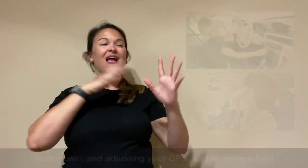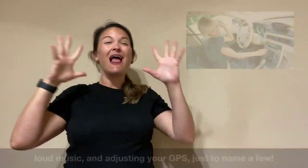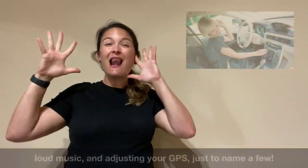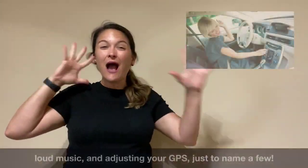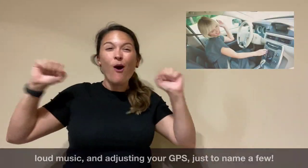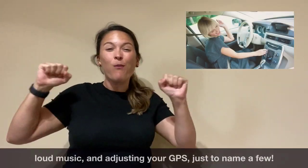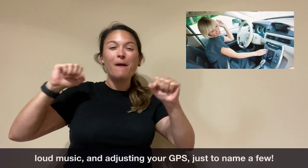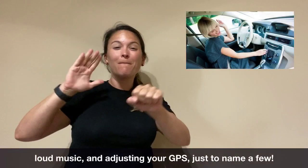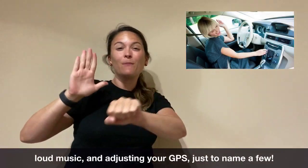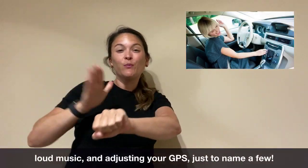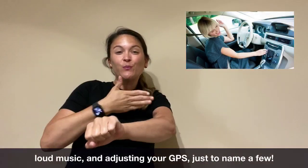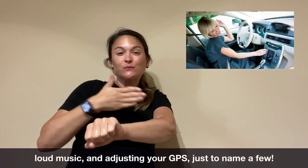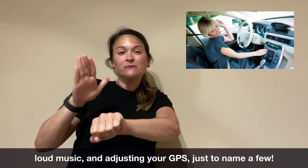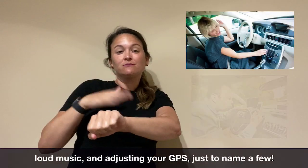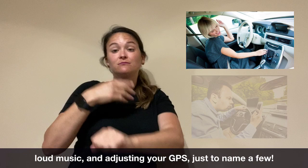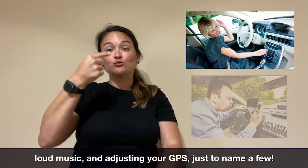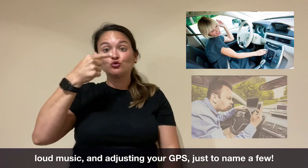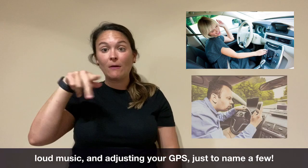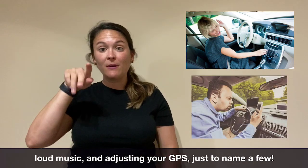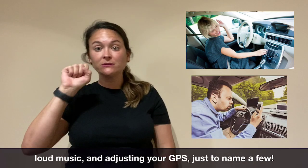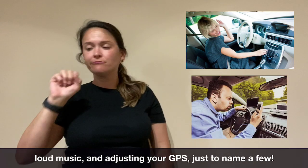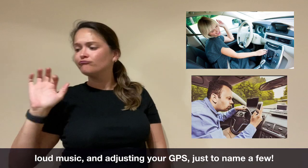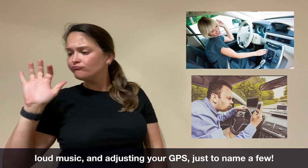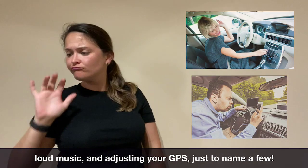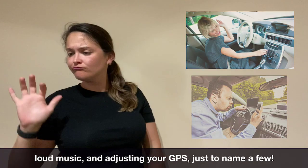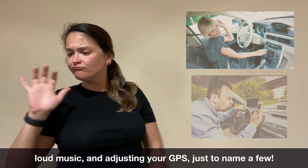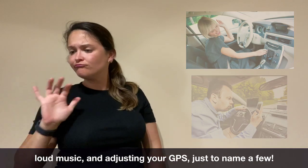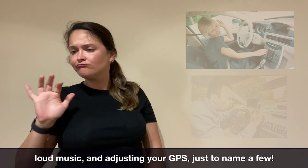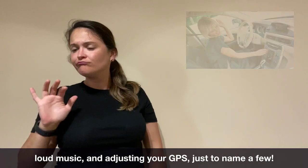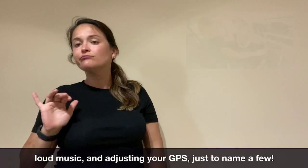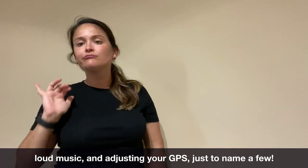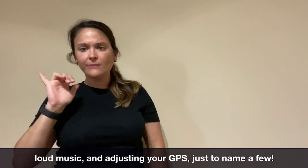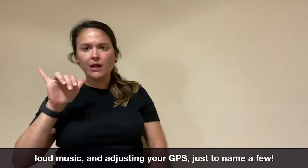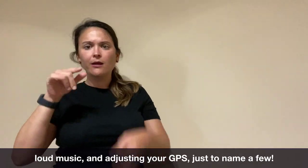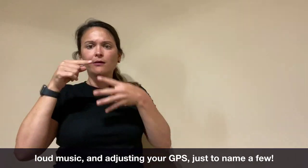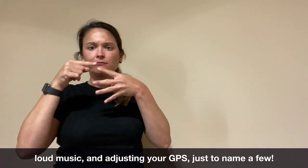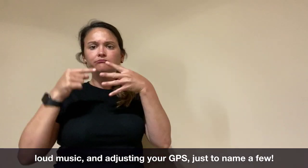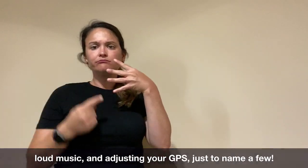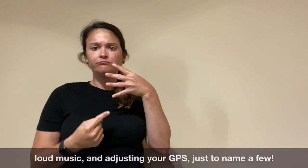loud music, and adjusting your GPS, just to name a few.